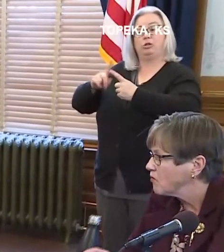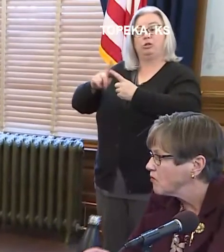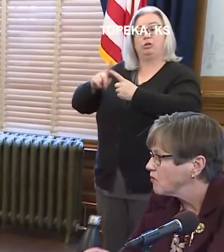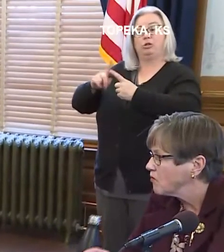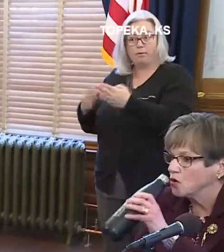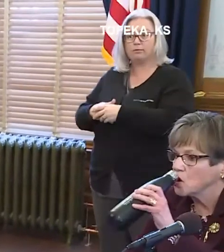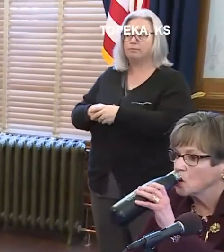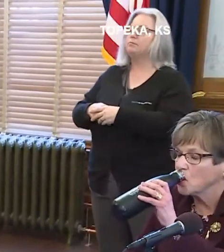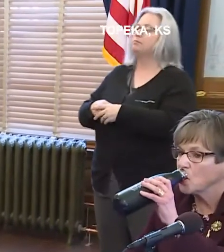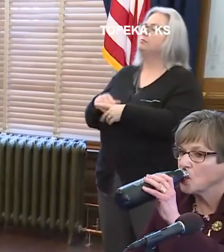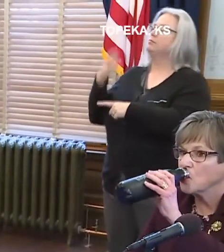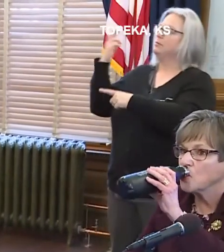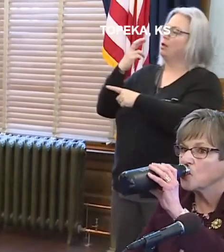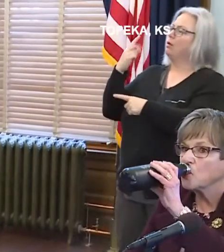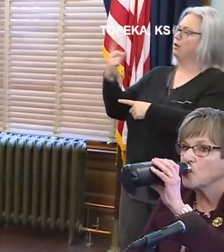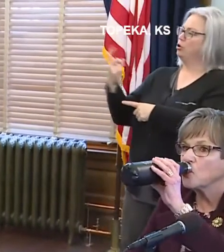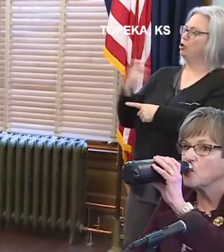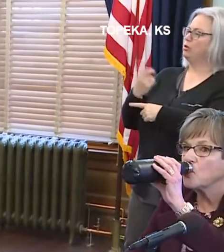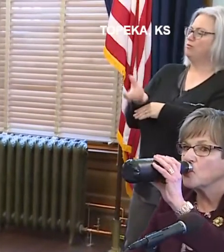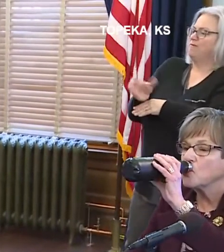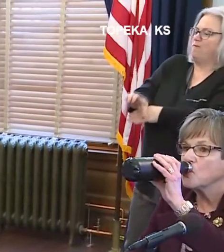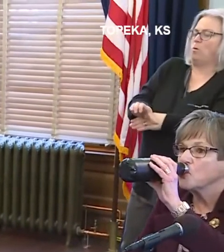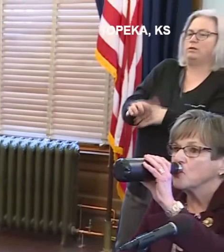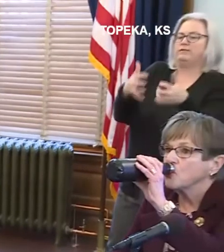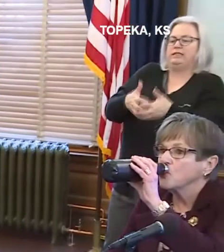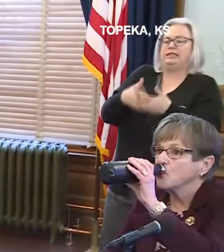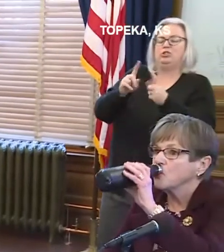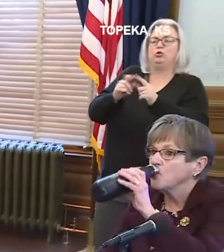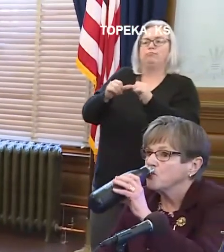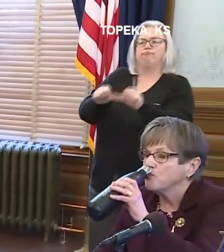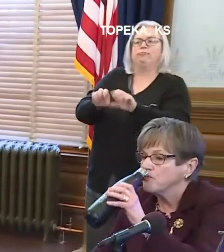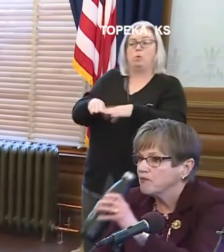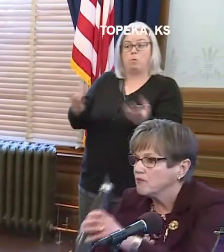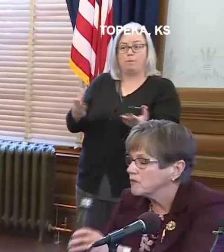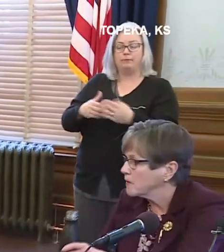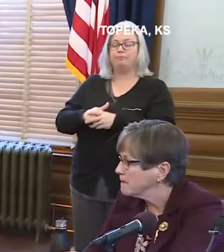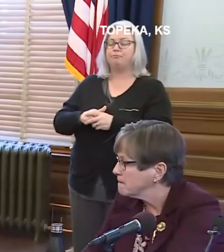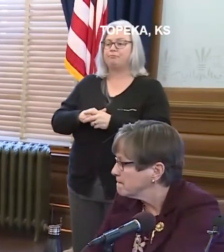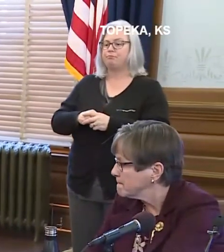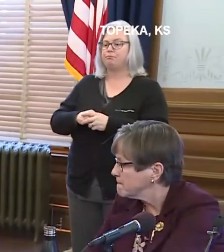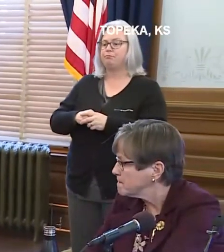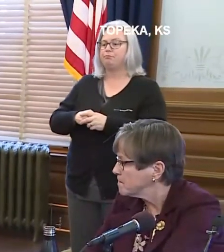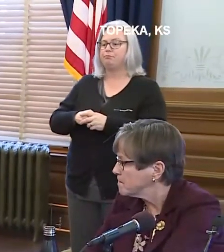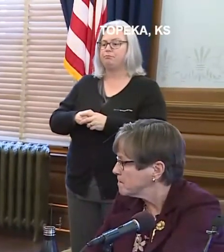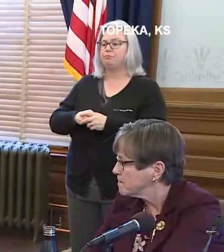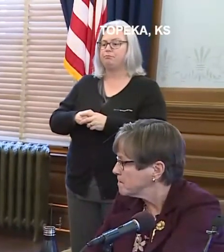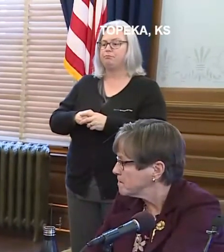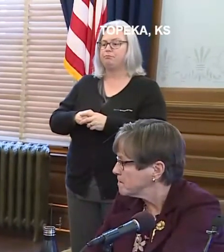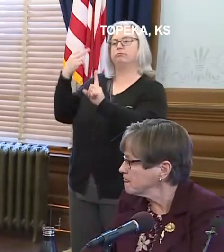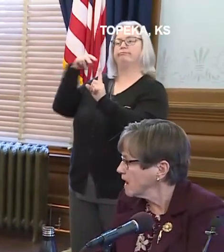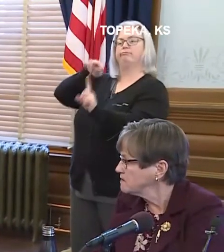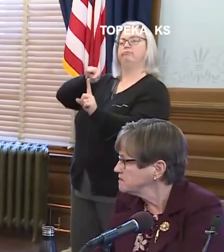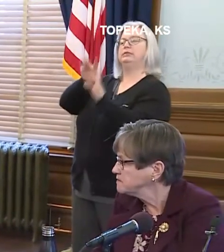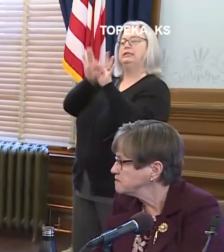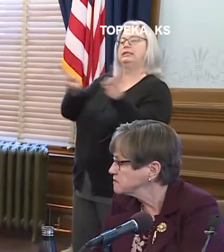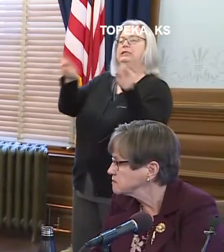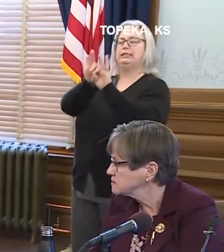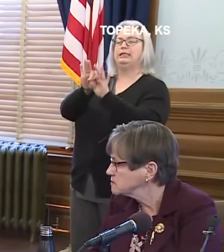Yes, I realize the question is forcing packing plants to stay open. I think that when one considers that that's a key part of our food